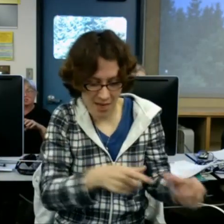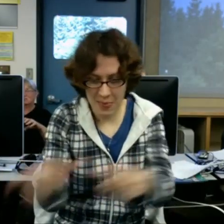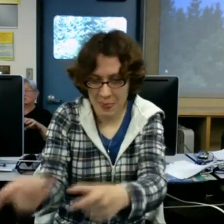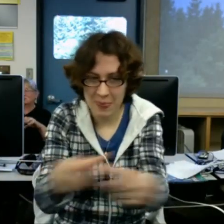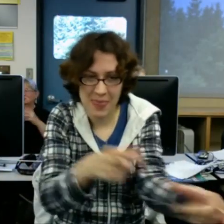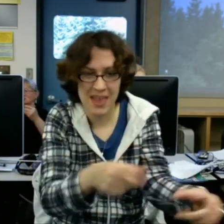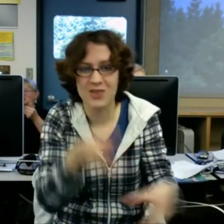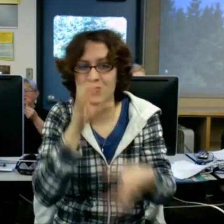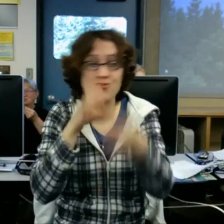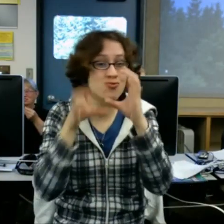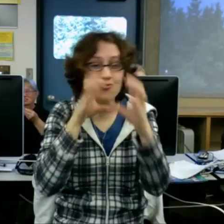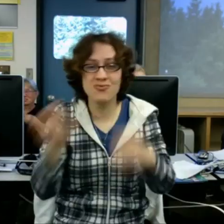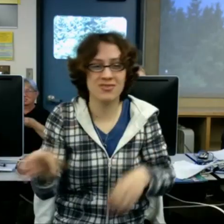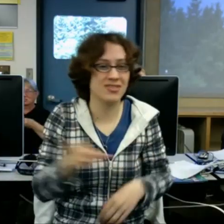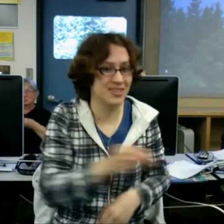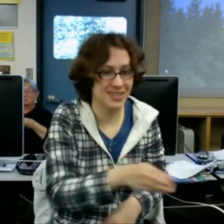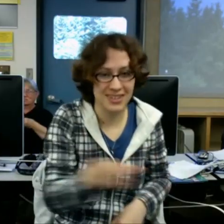out on plates and drinks.